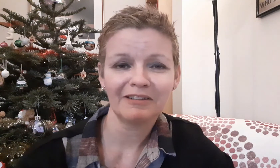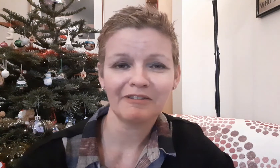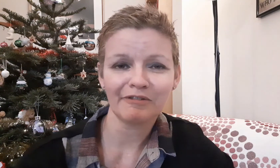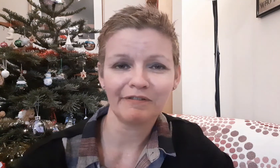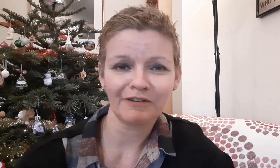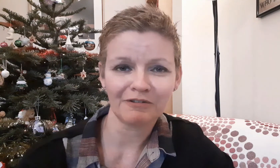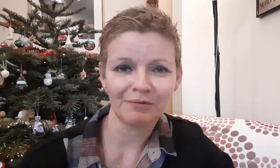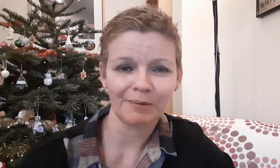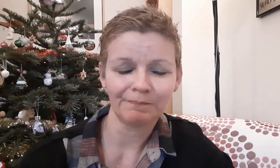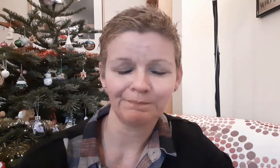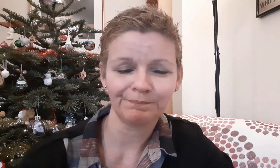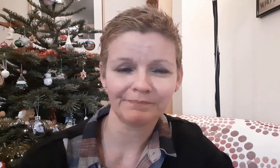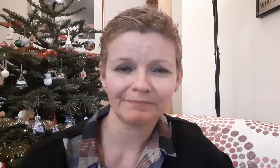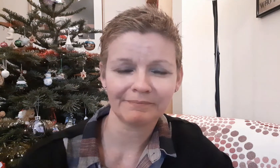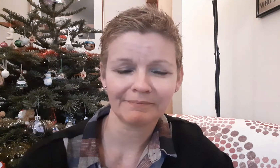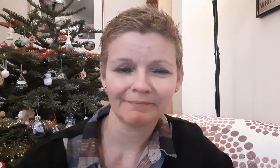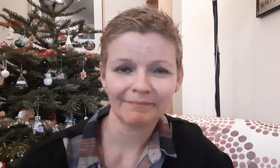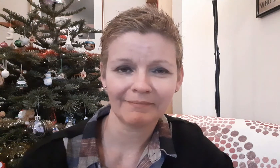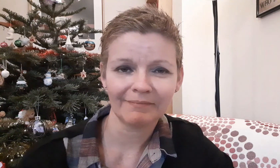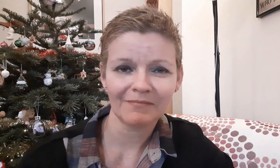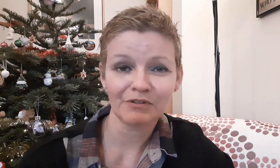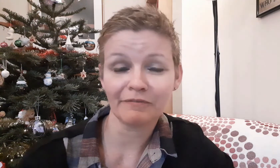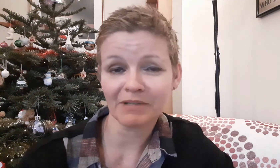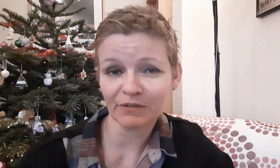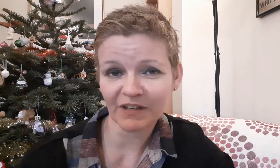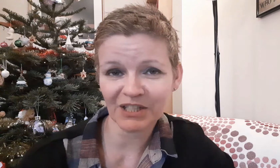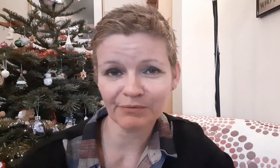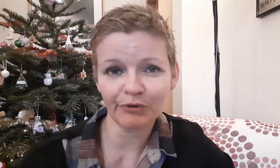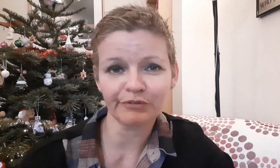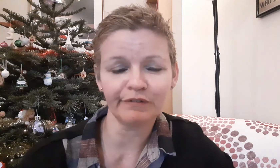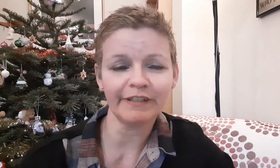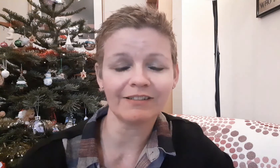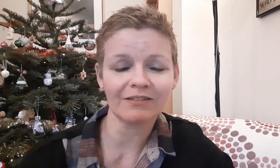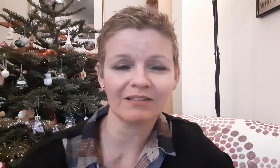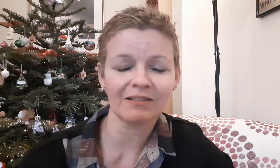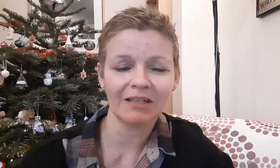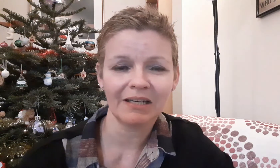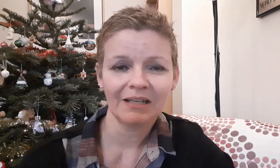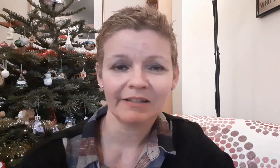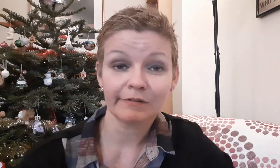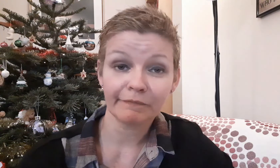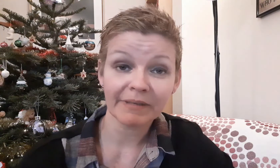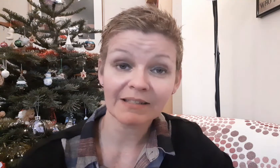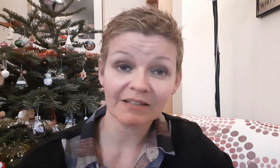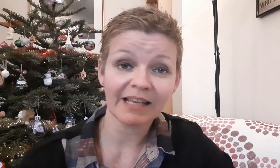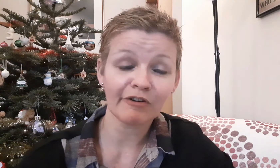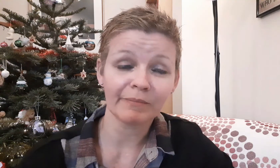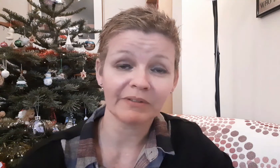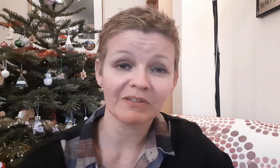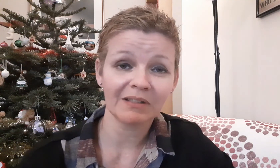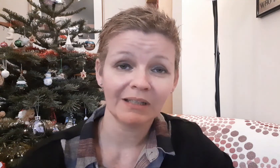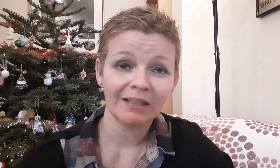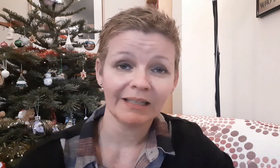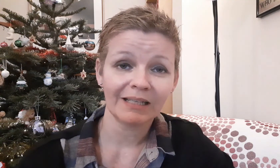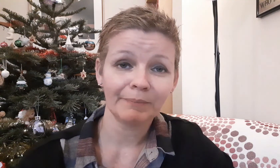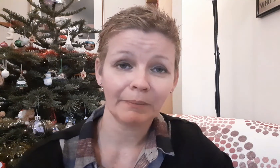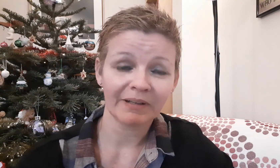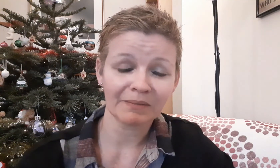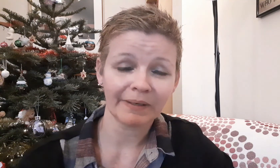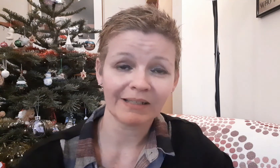through a front door, to have missed festivals and feasts, to have missed the sacraments in a public space